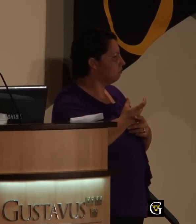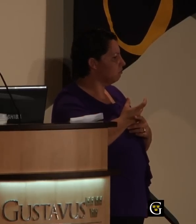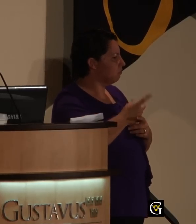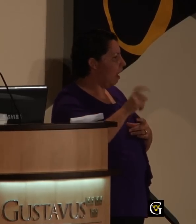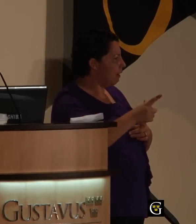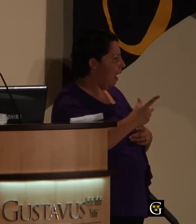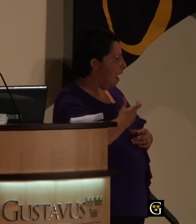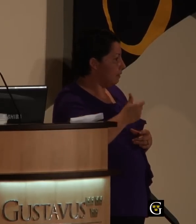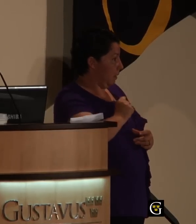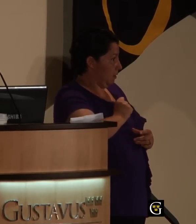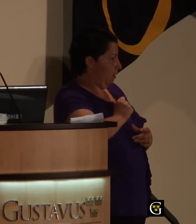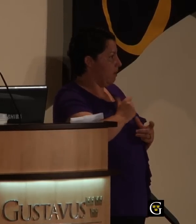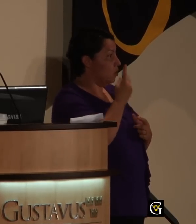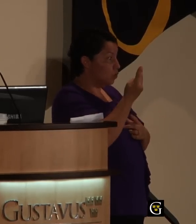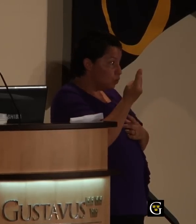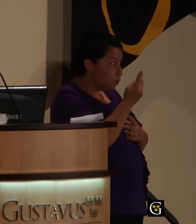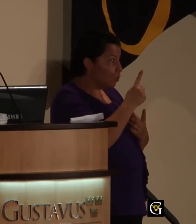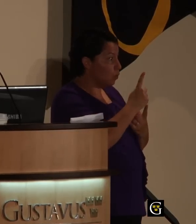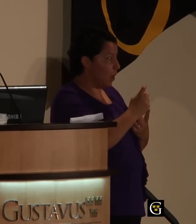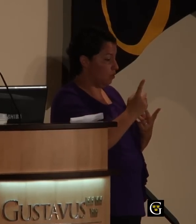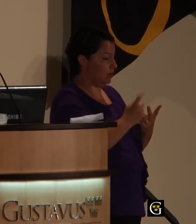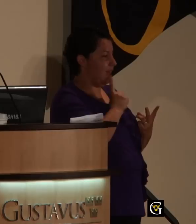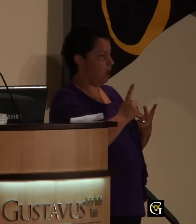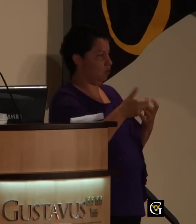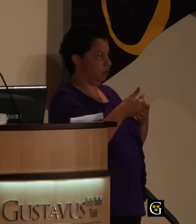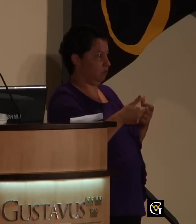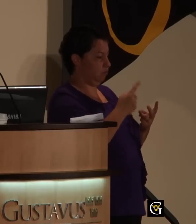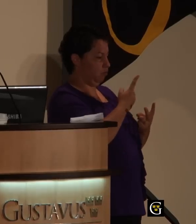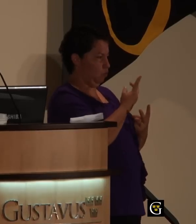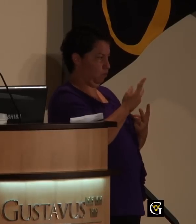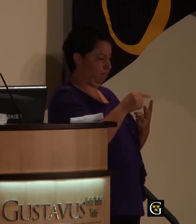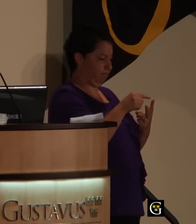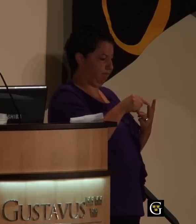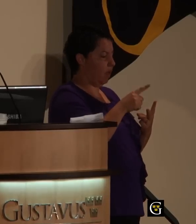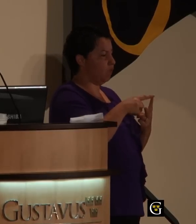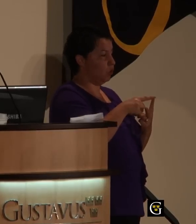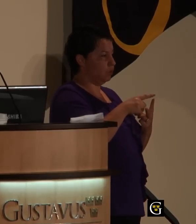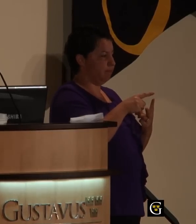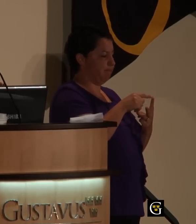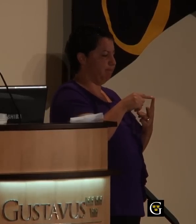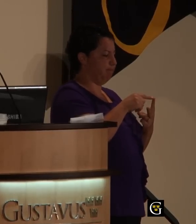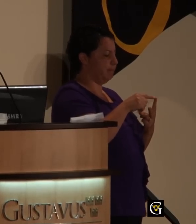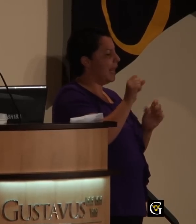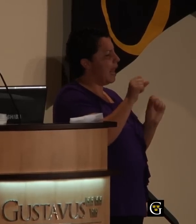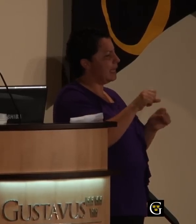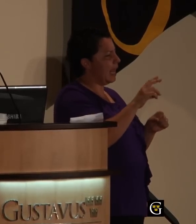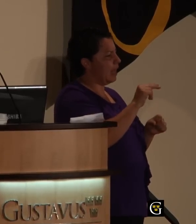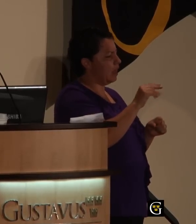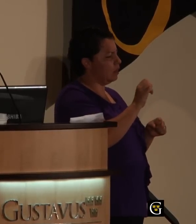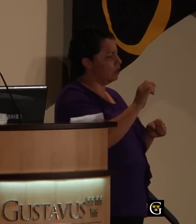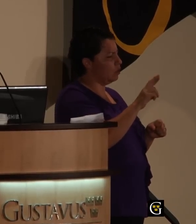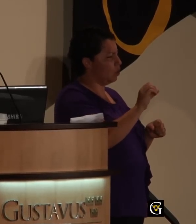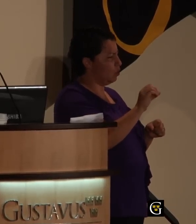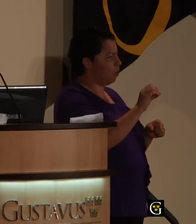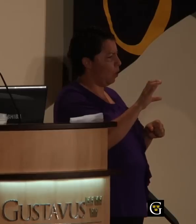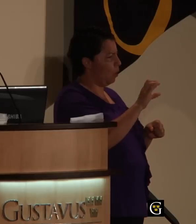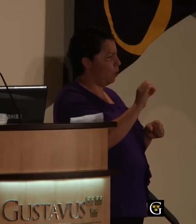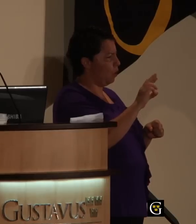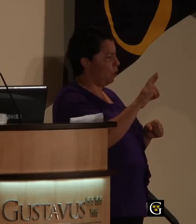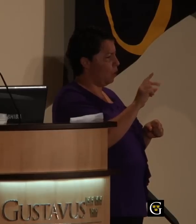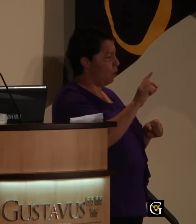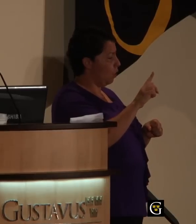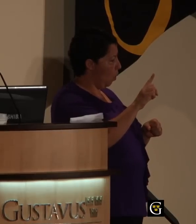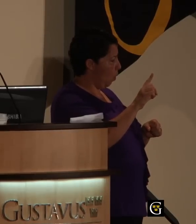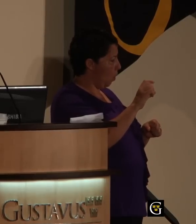Now, there are two questions that that breaks down into. The first question is, can the neural correlates of a mental event